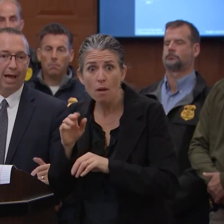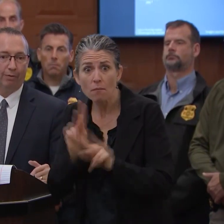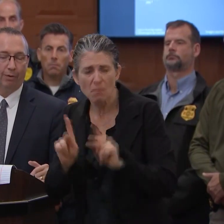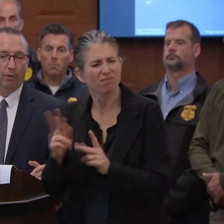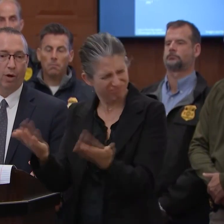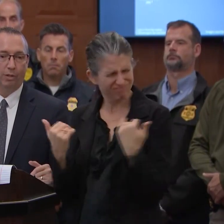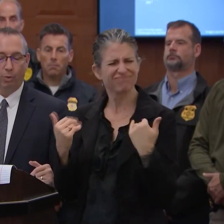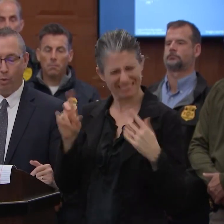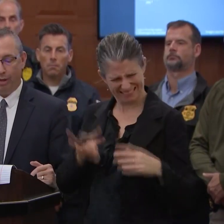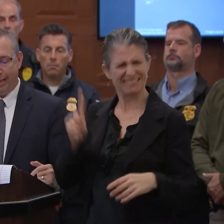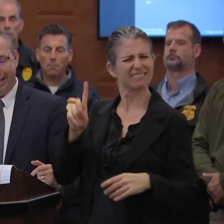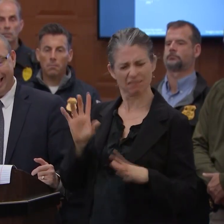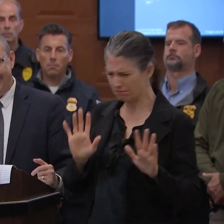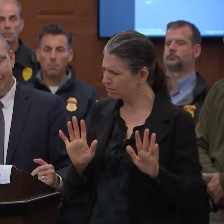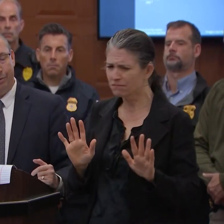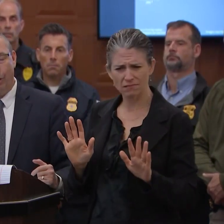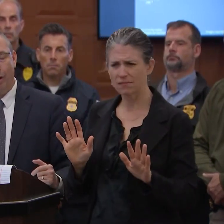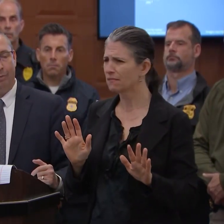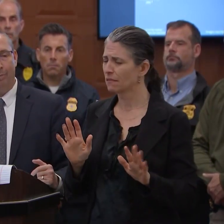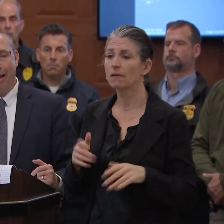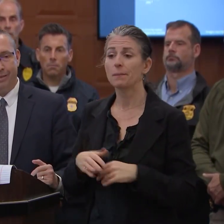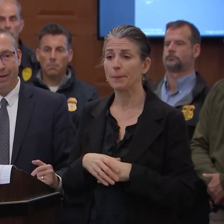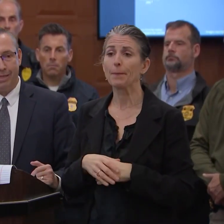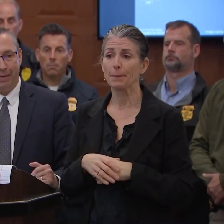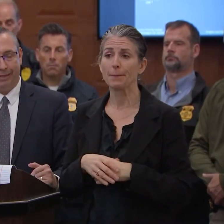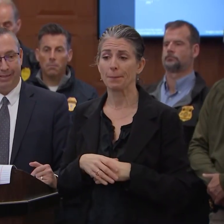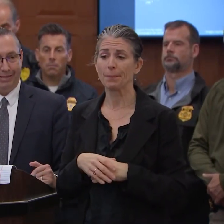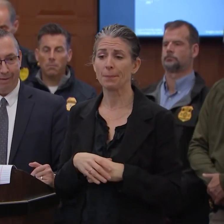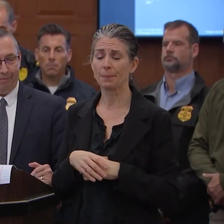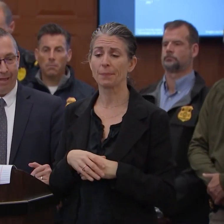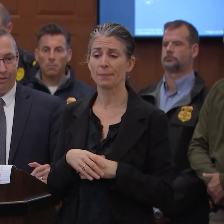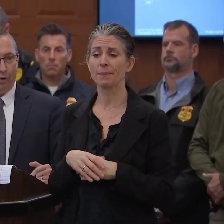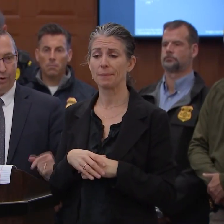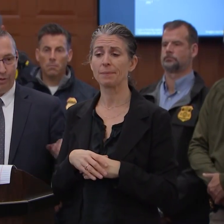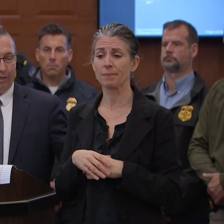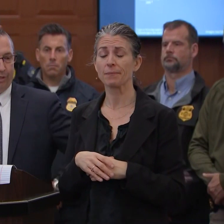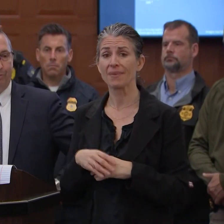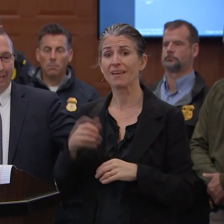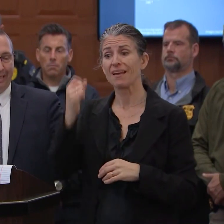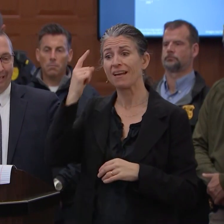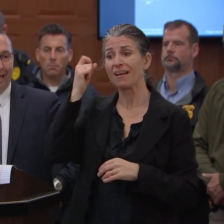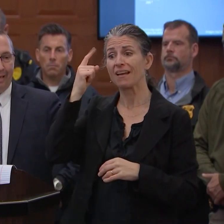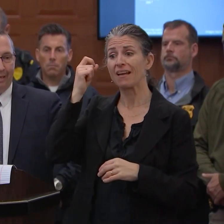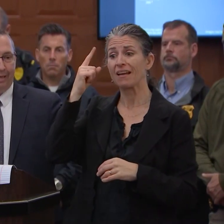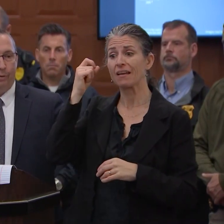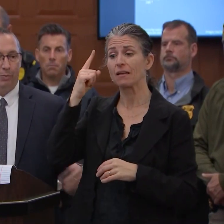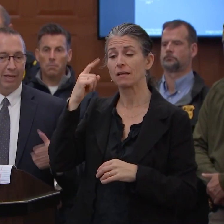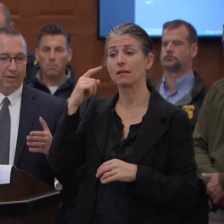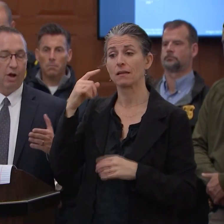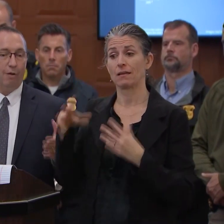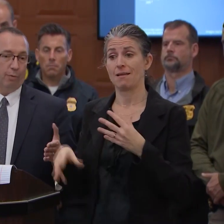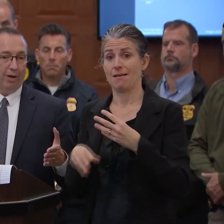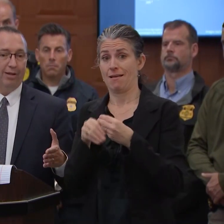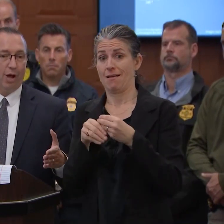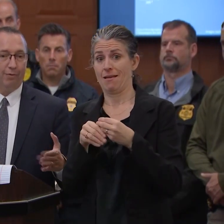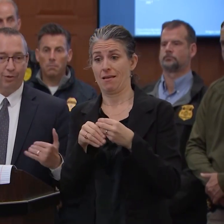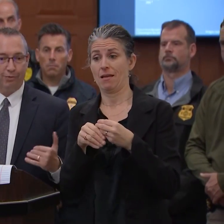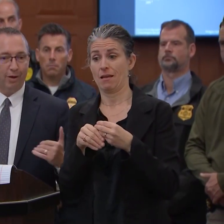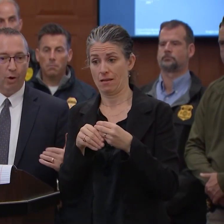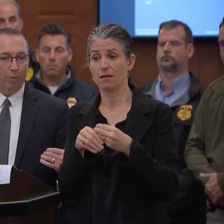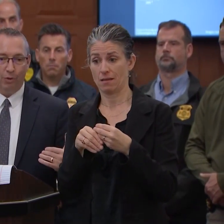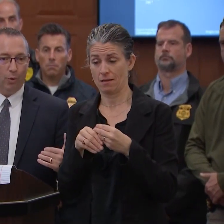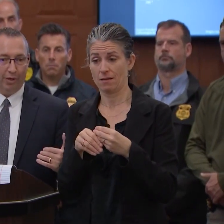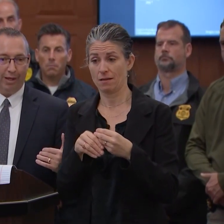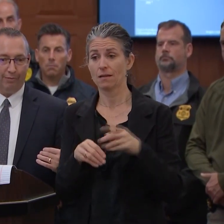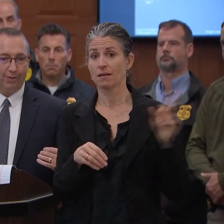properly staffed across the board. Another incredibly positive aspect of this is that search that Chief McGee led was because one of his officers